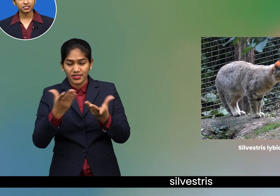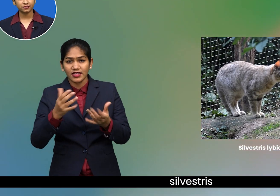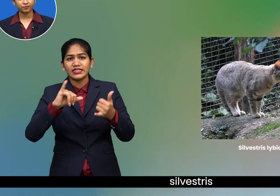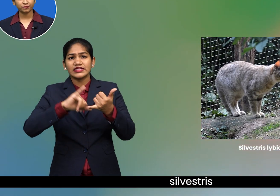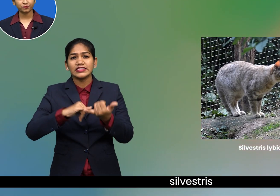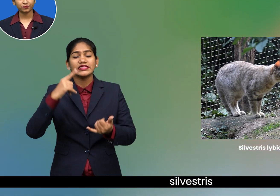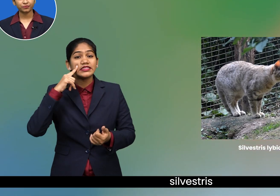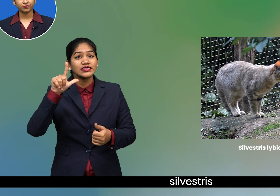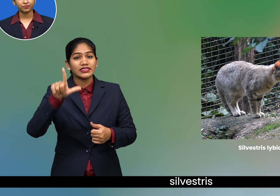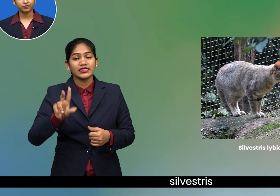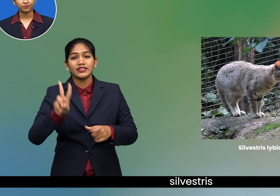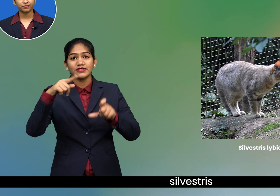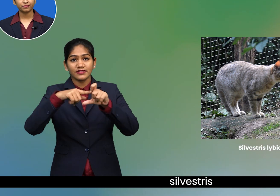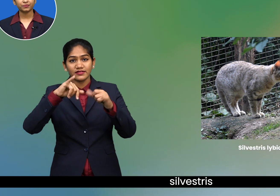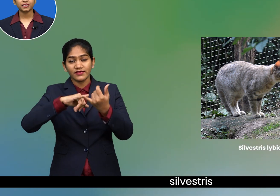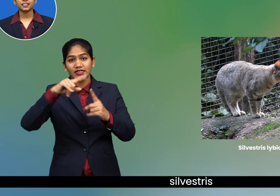Silvestris,